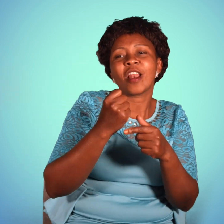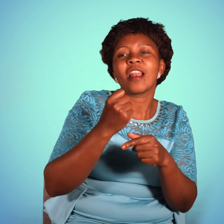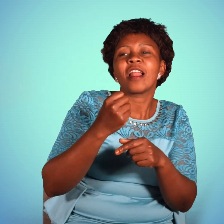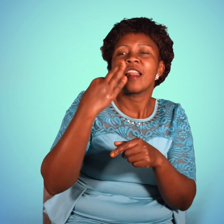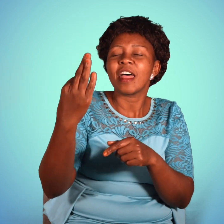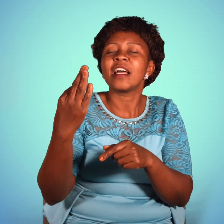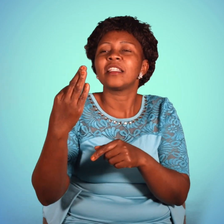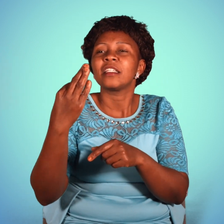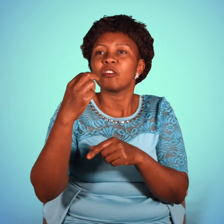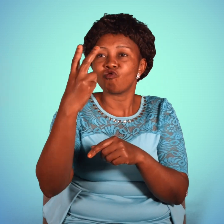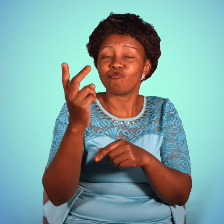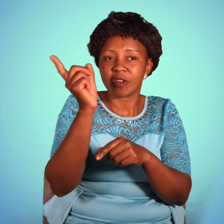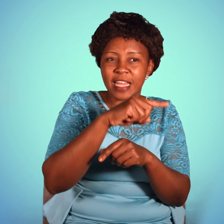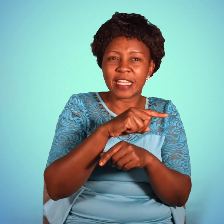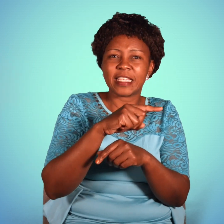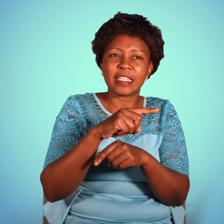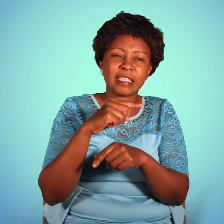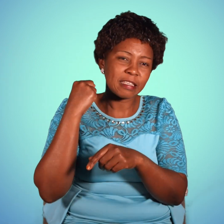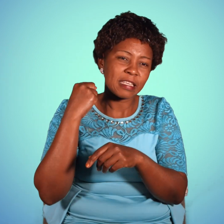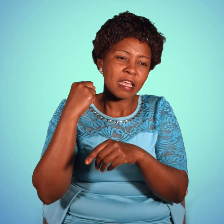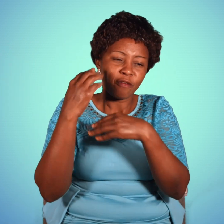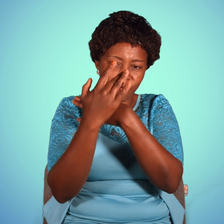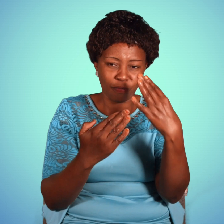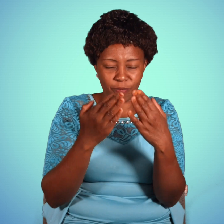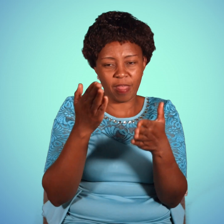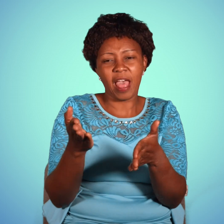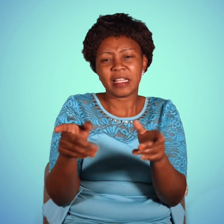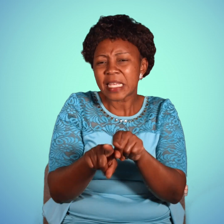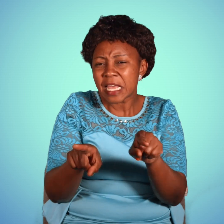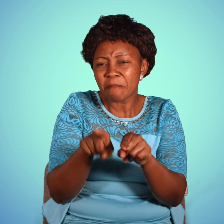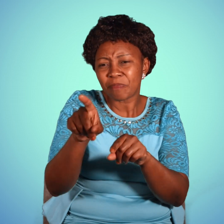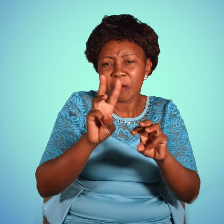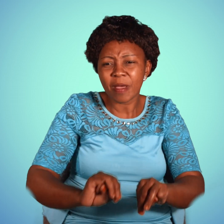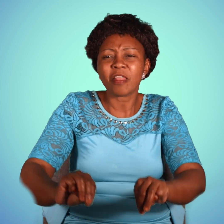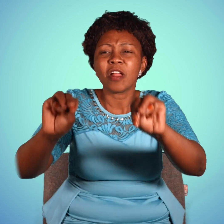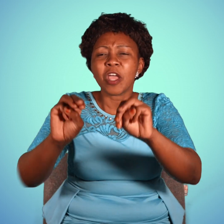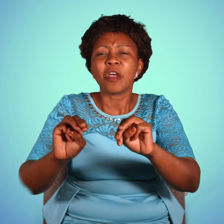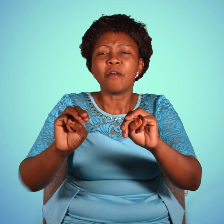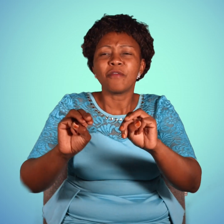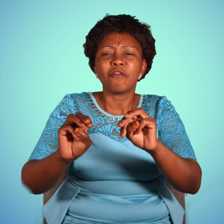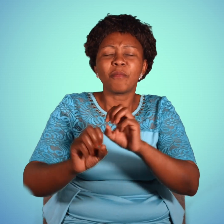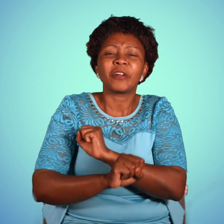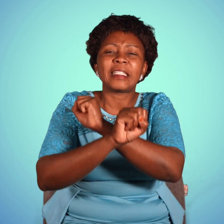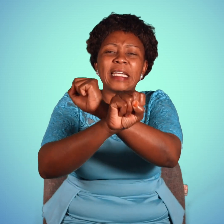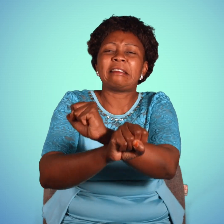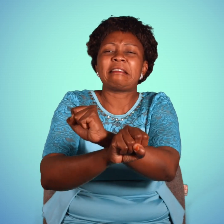more than 32 days. This method does not provide protection for sexually transmitted